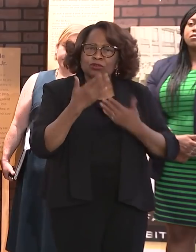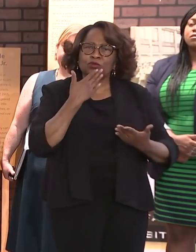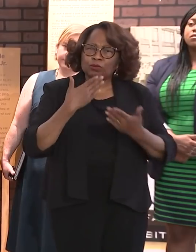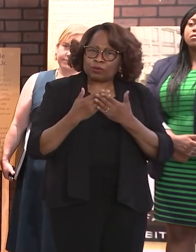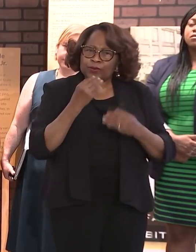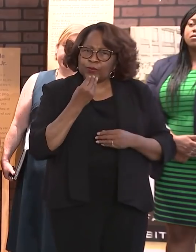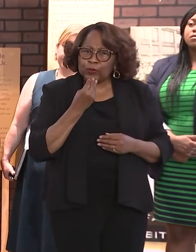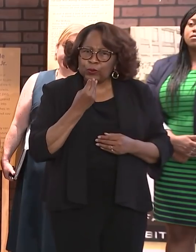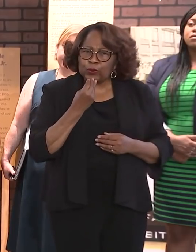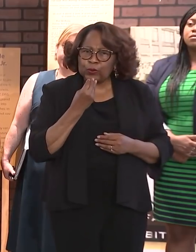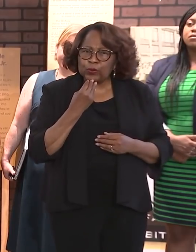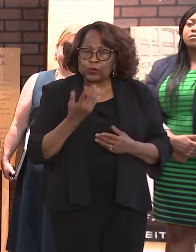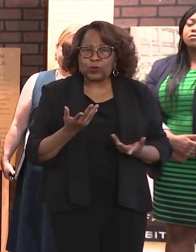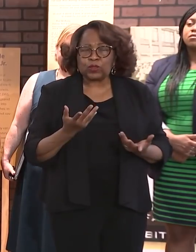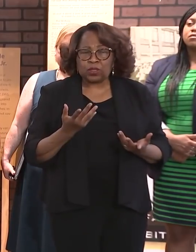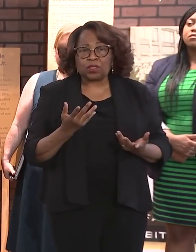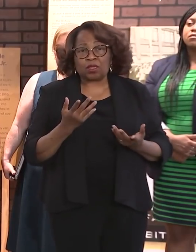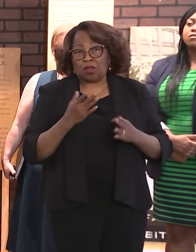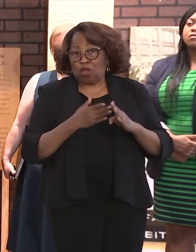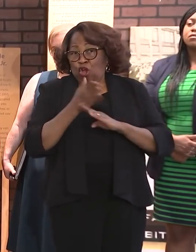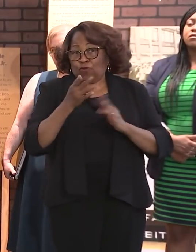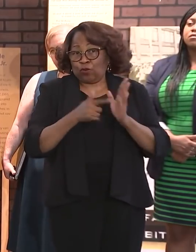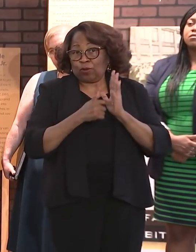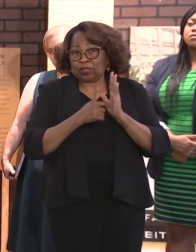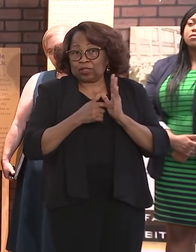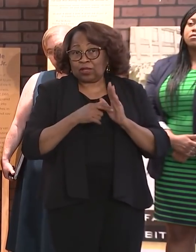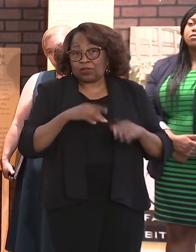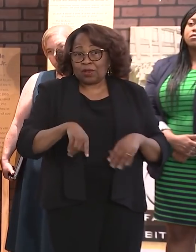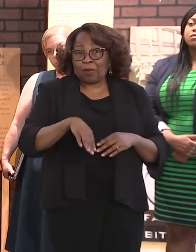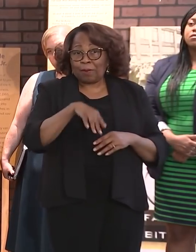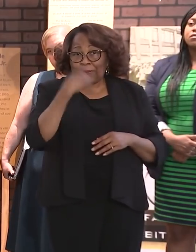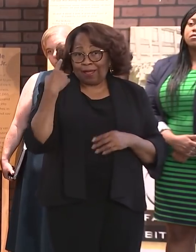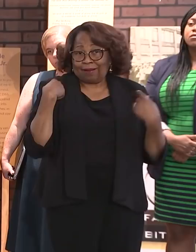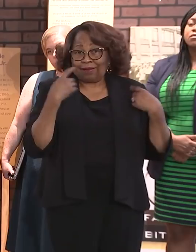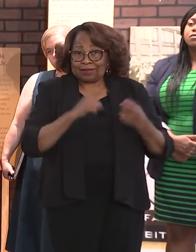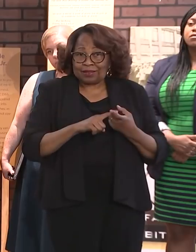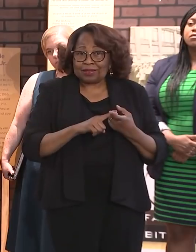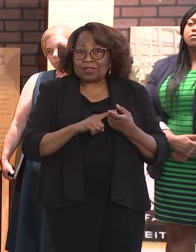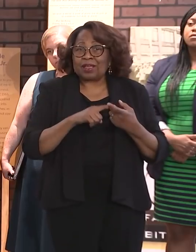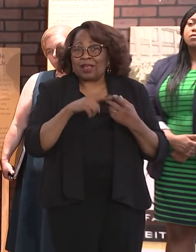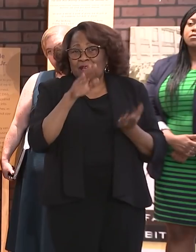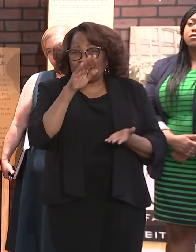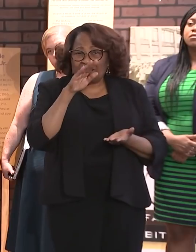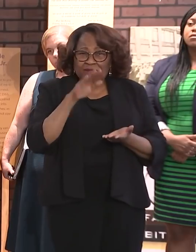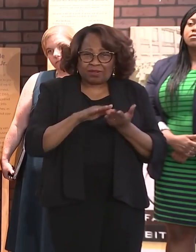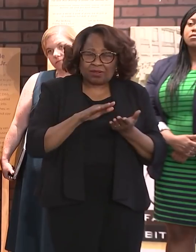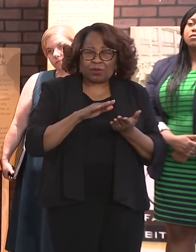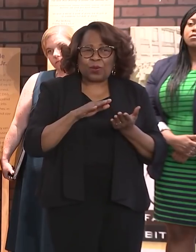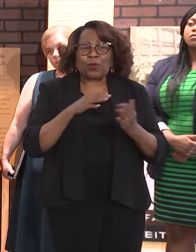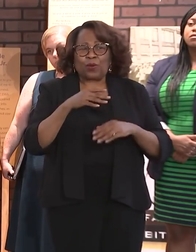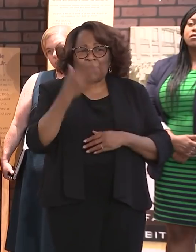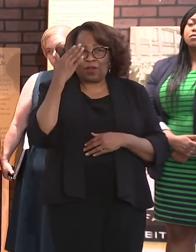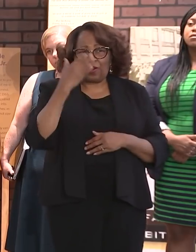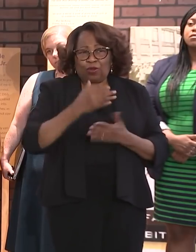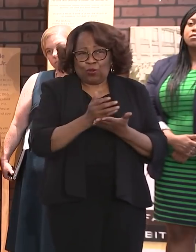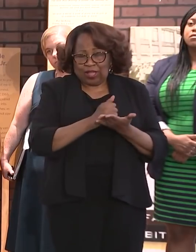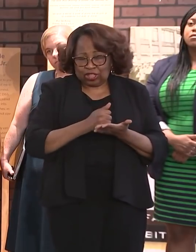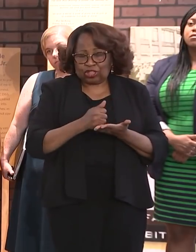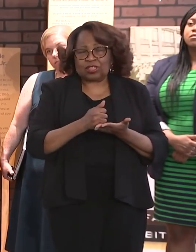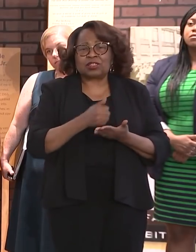food, the overrepresentation of Black and Latinx residents in low-wage and frontline workforces